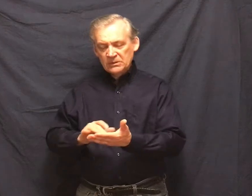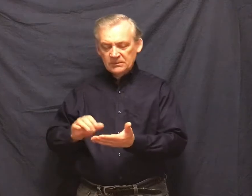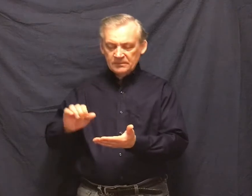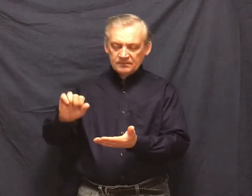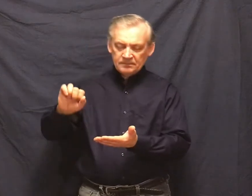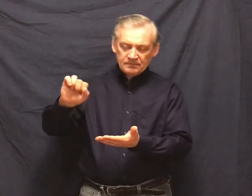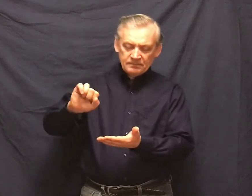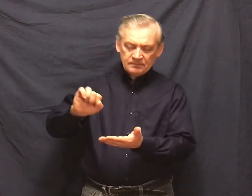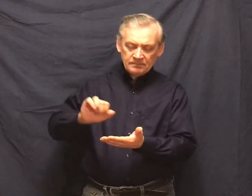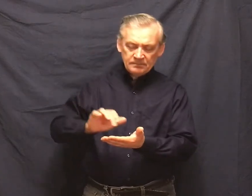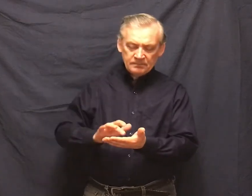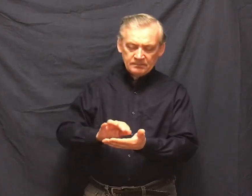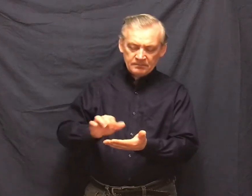again.